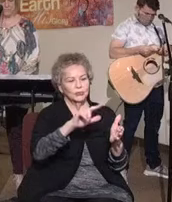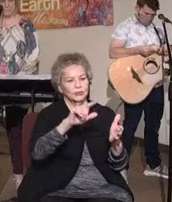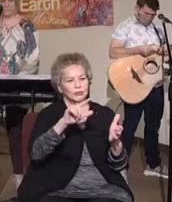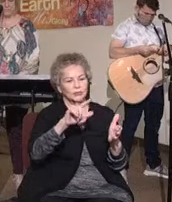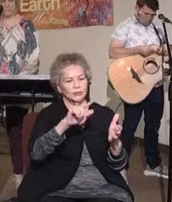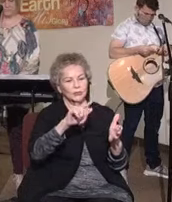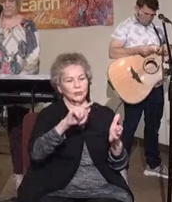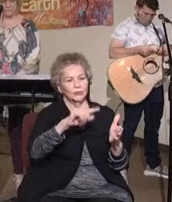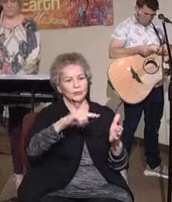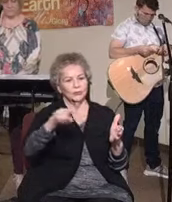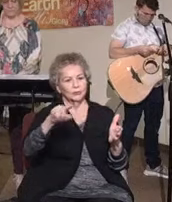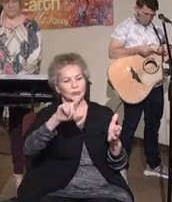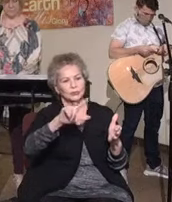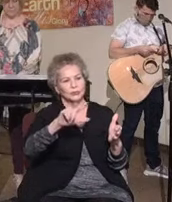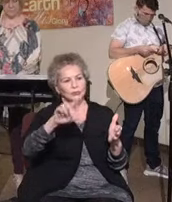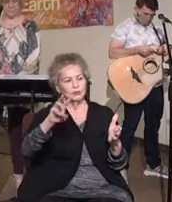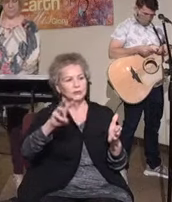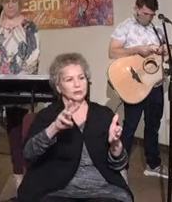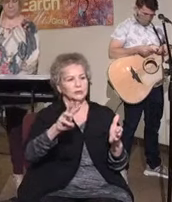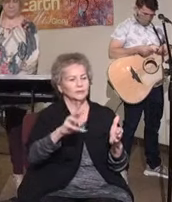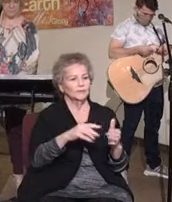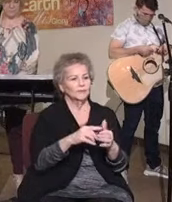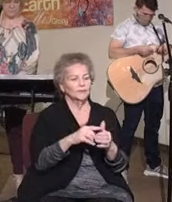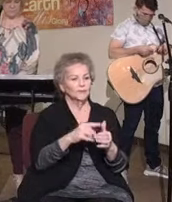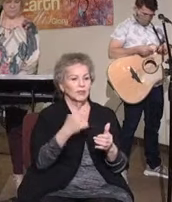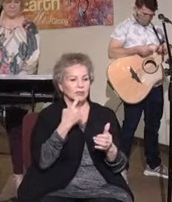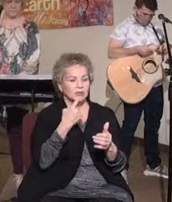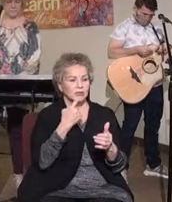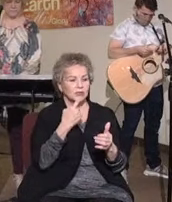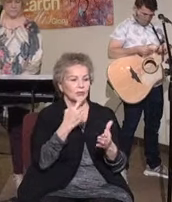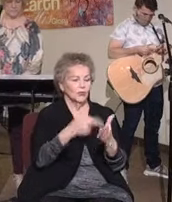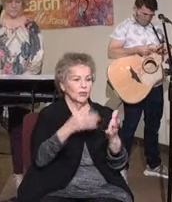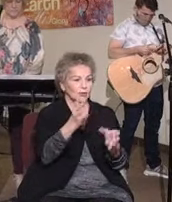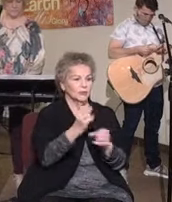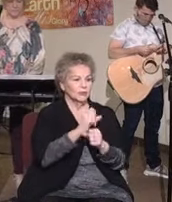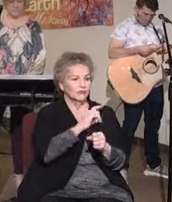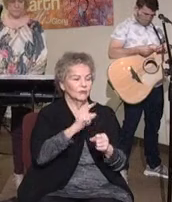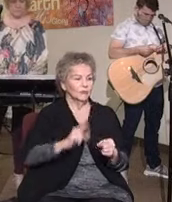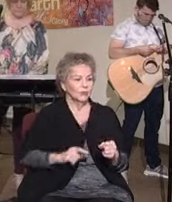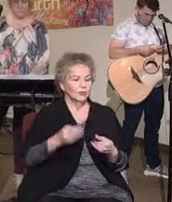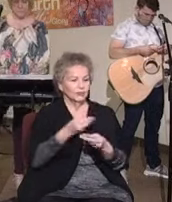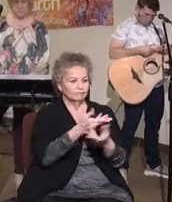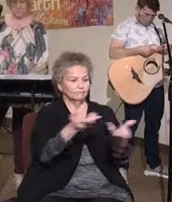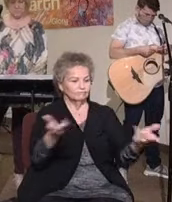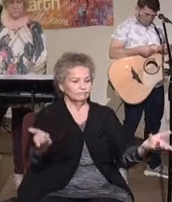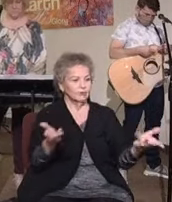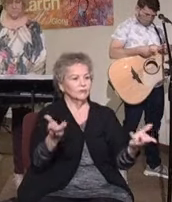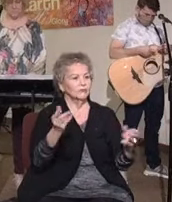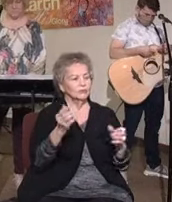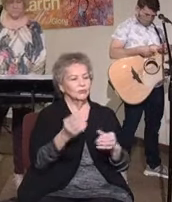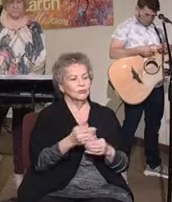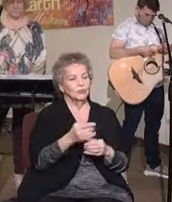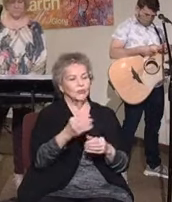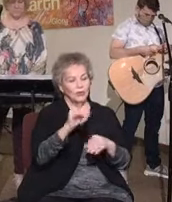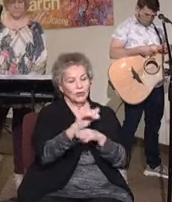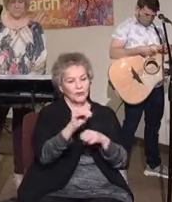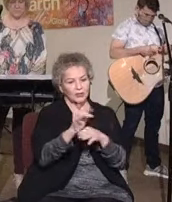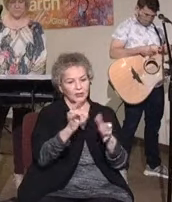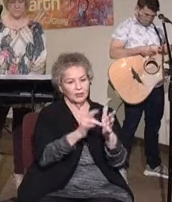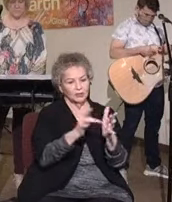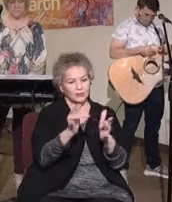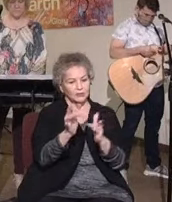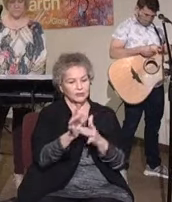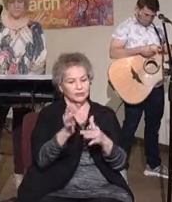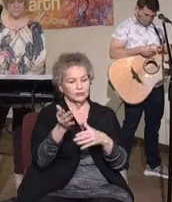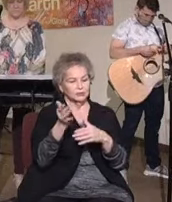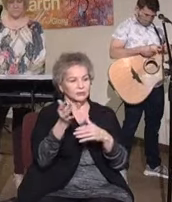For I received from the Lord what I also passed on to you. The Lord Jesus, on the night he was betrayed, took bread, and when he had given